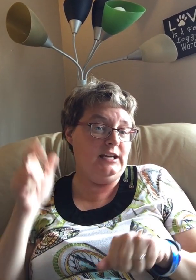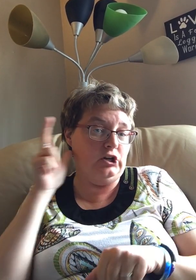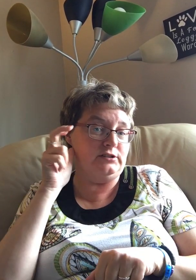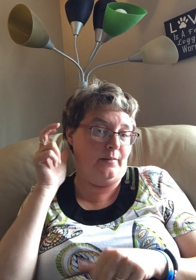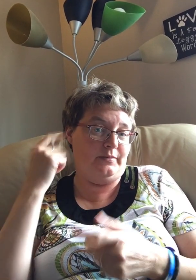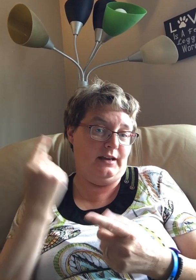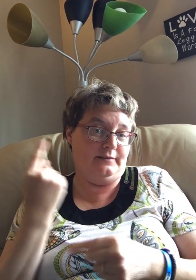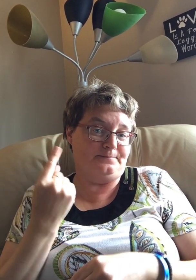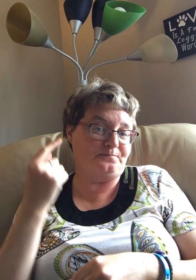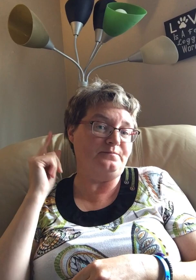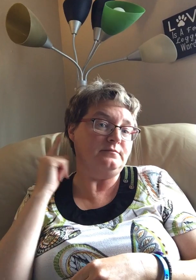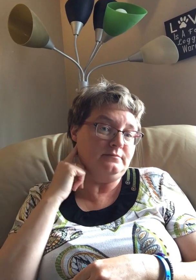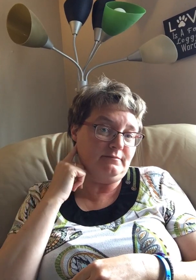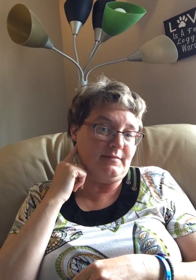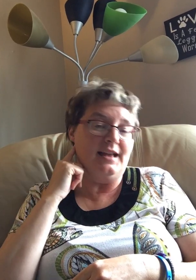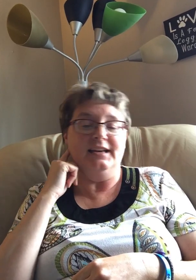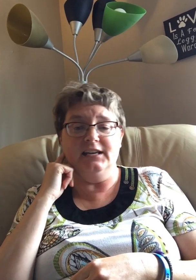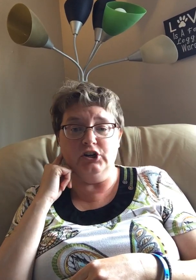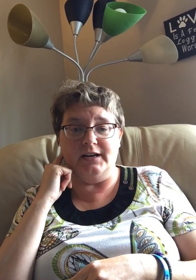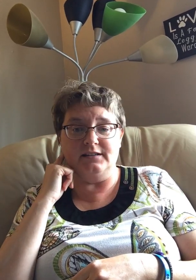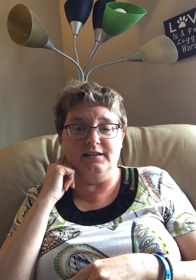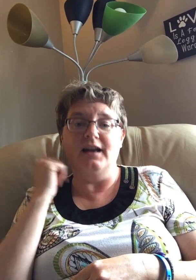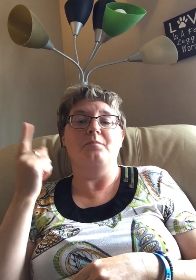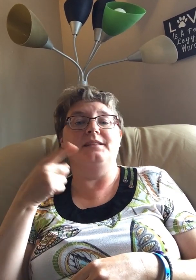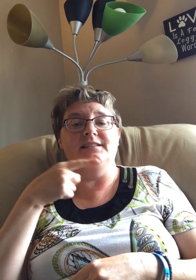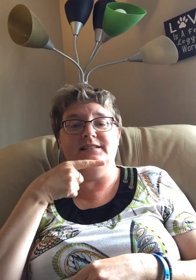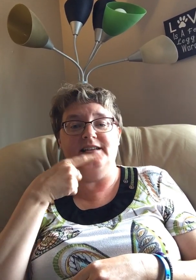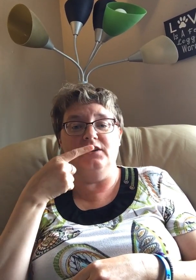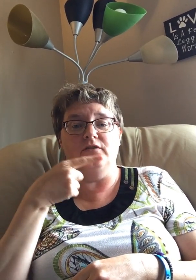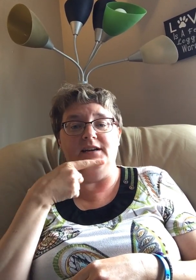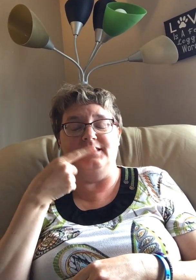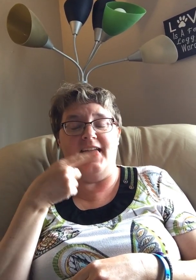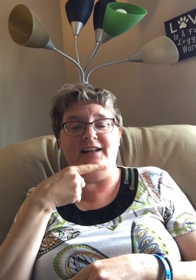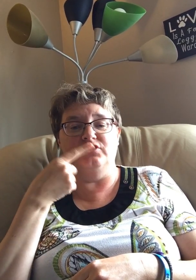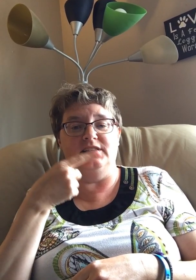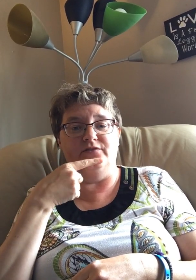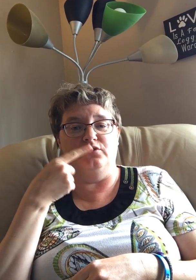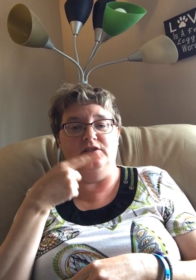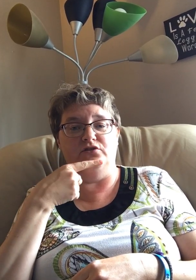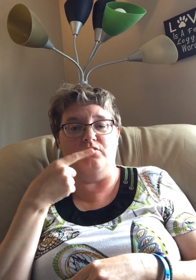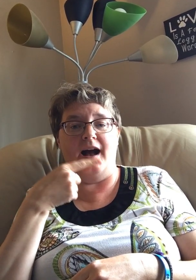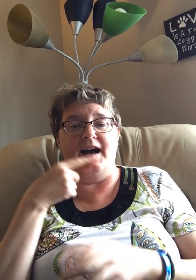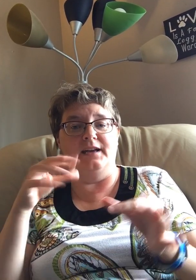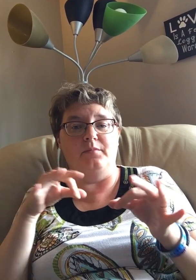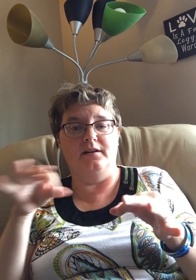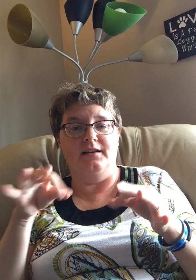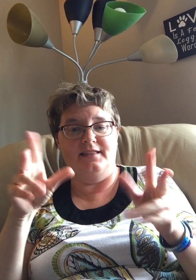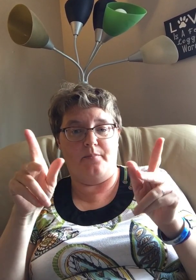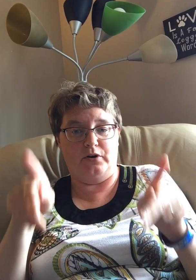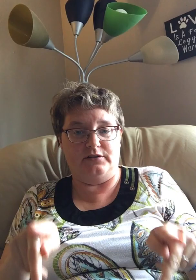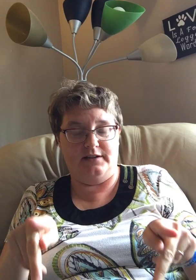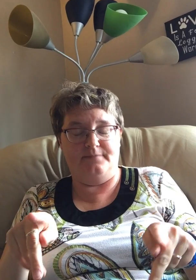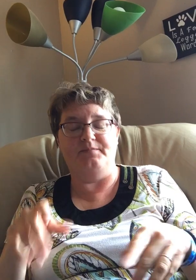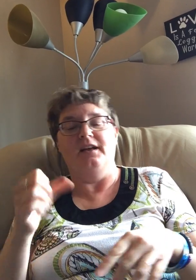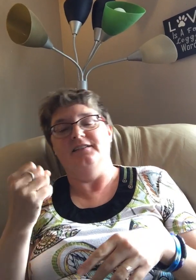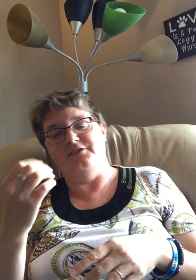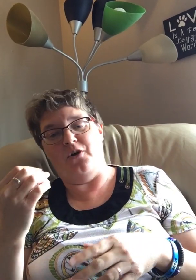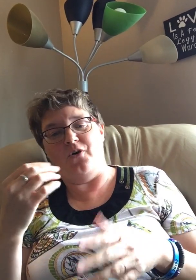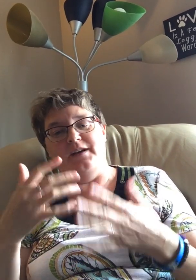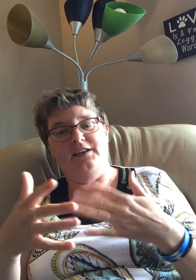hear something. Hear it. But this is hearing, the adjective to describe that person. So